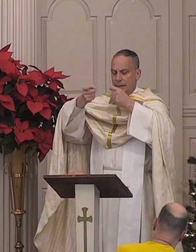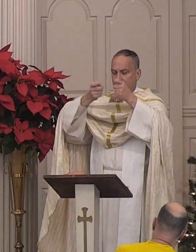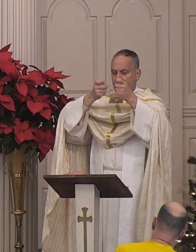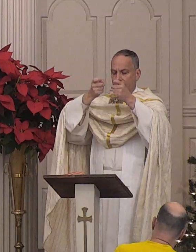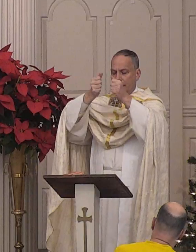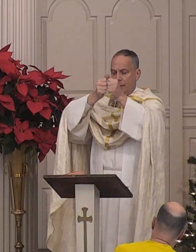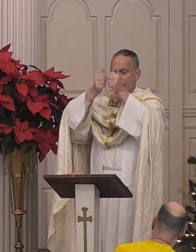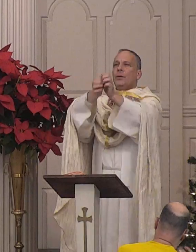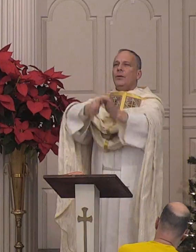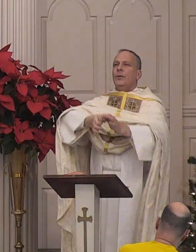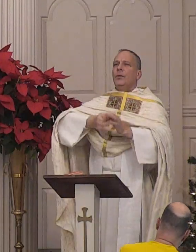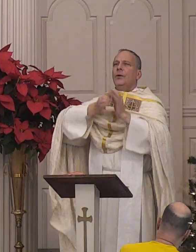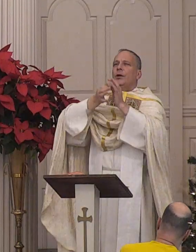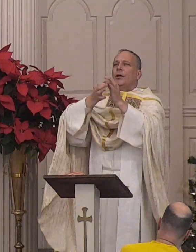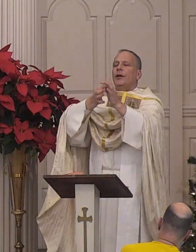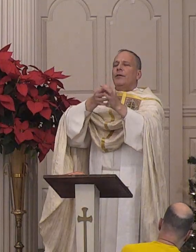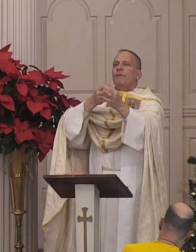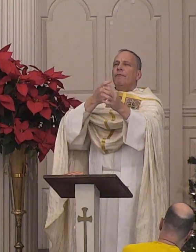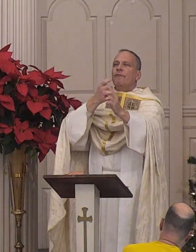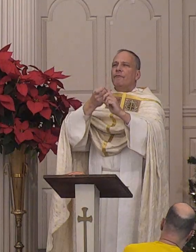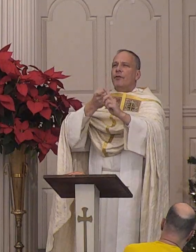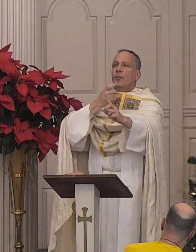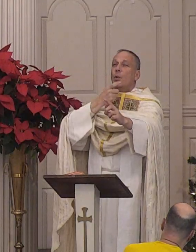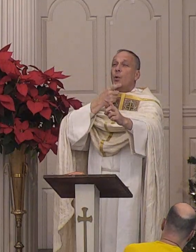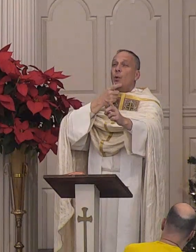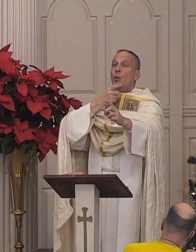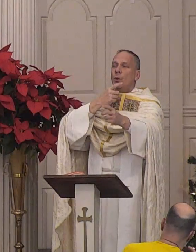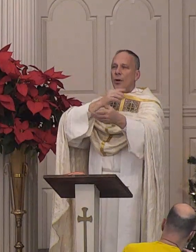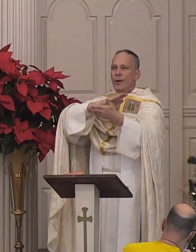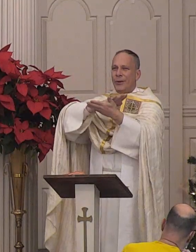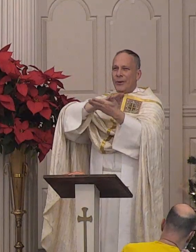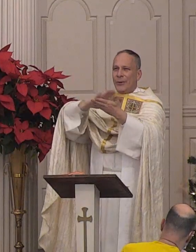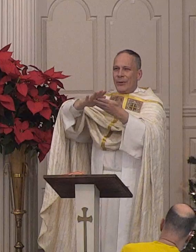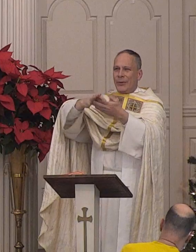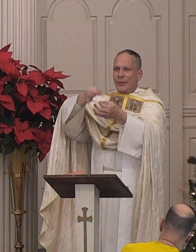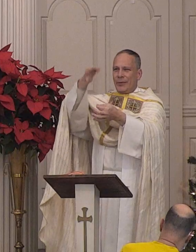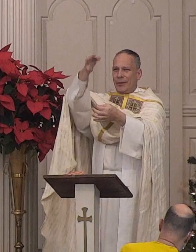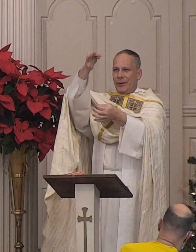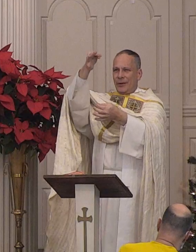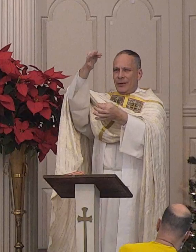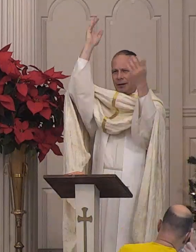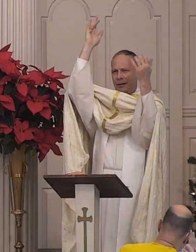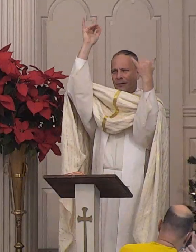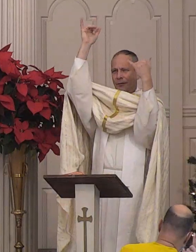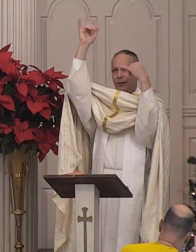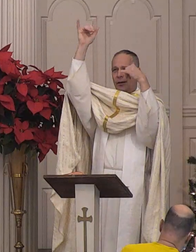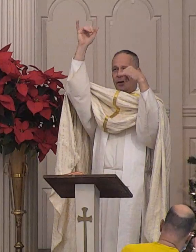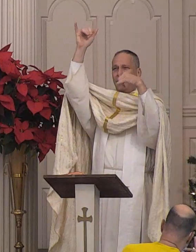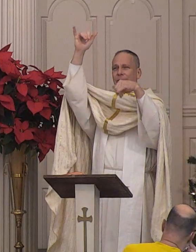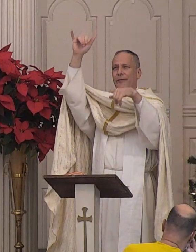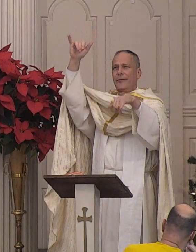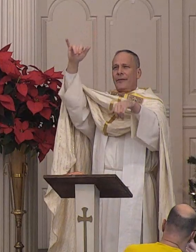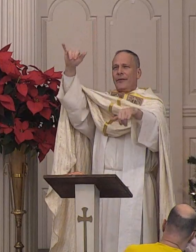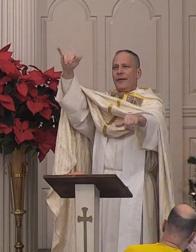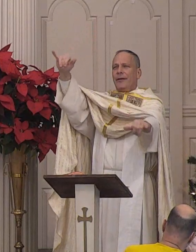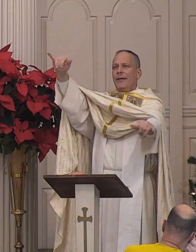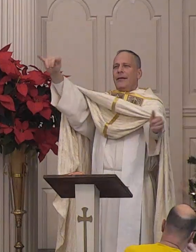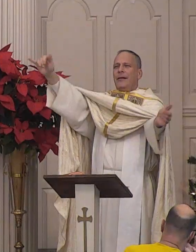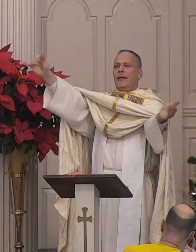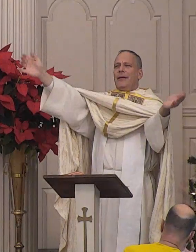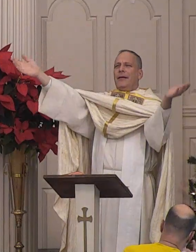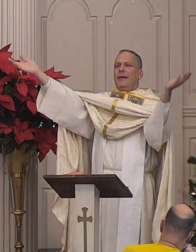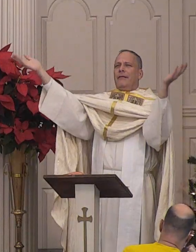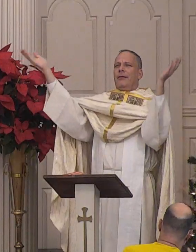who lives and reigns with you in the unity of the Holy Spirit, God, forever and